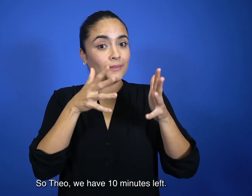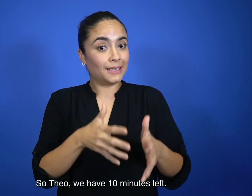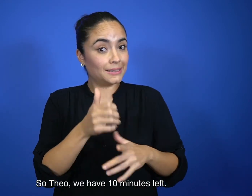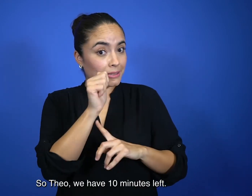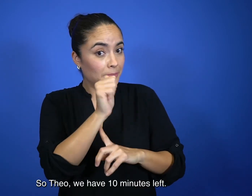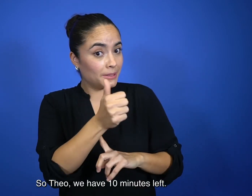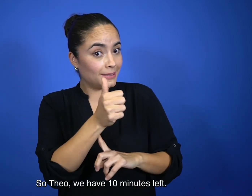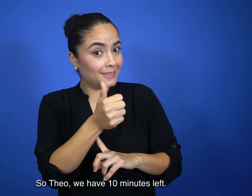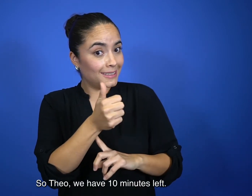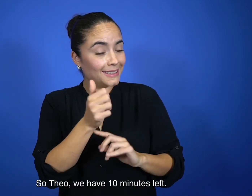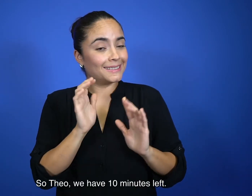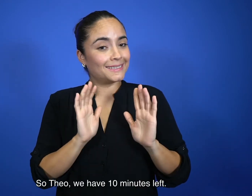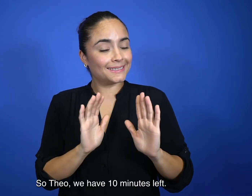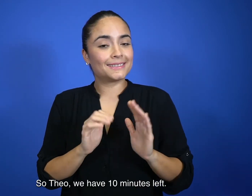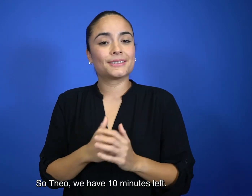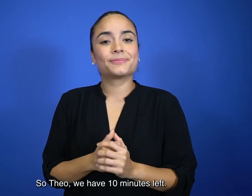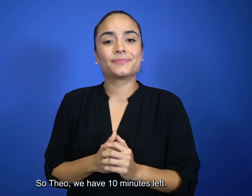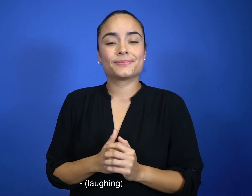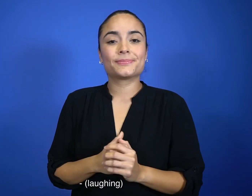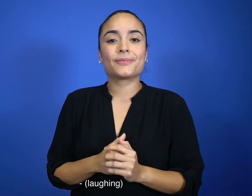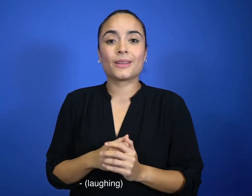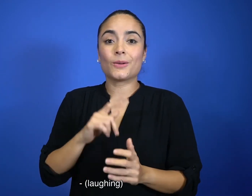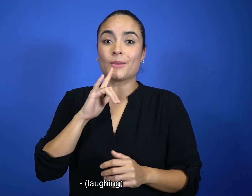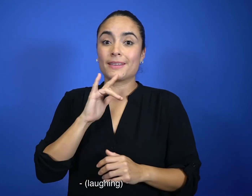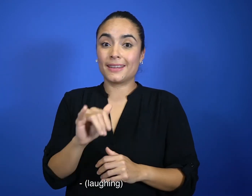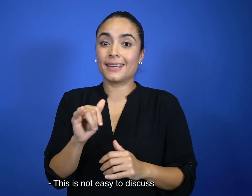So Theo, we have 10 minutes left. It's an